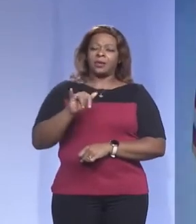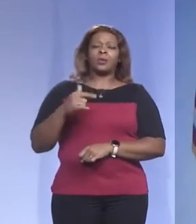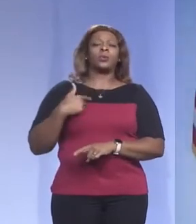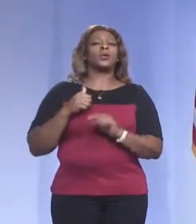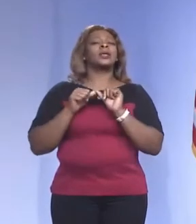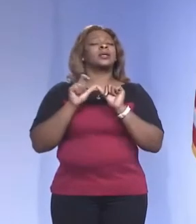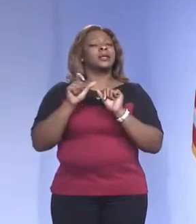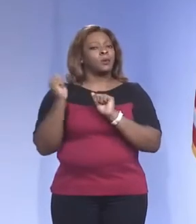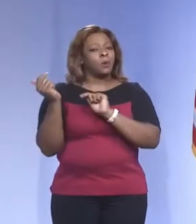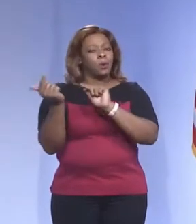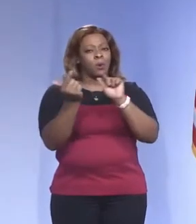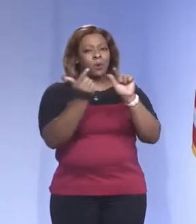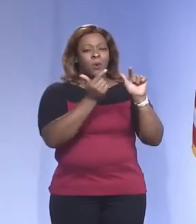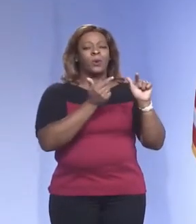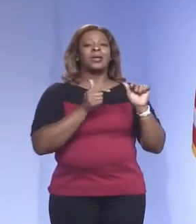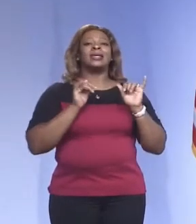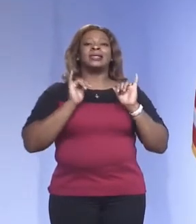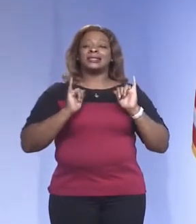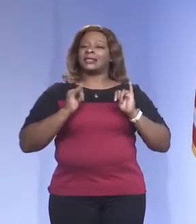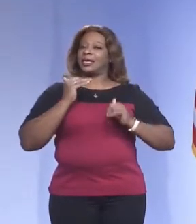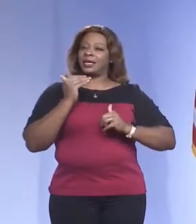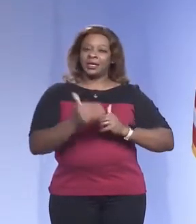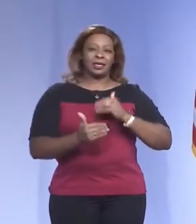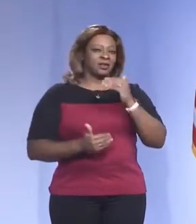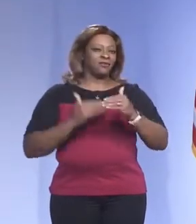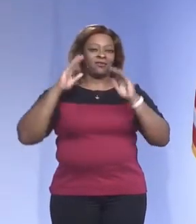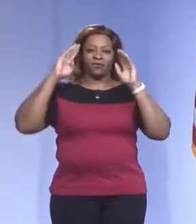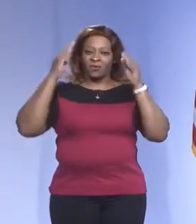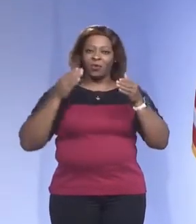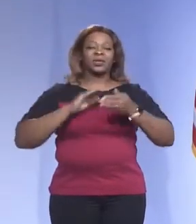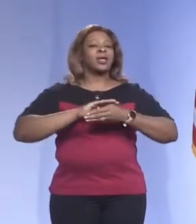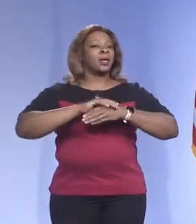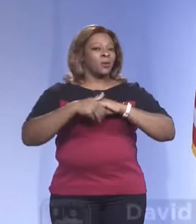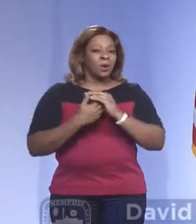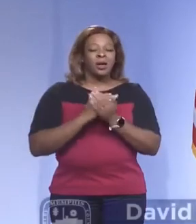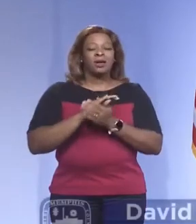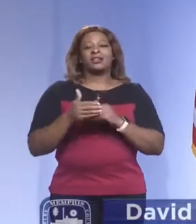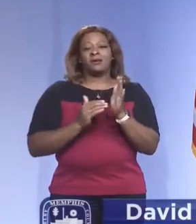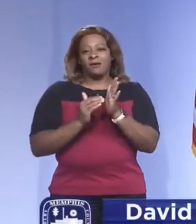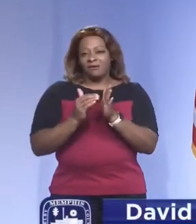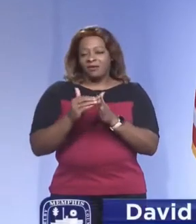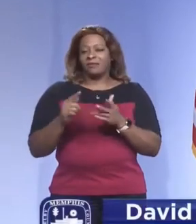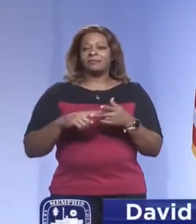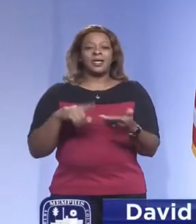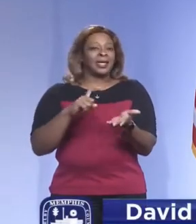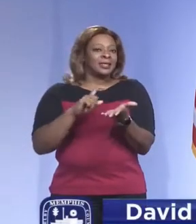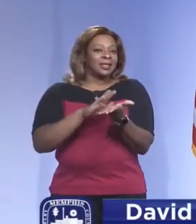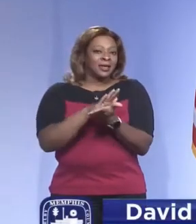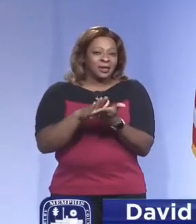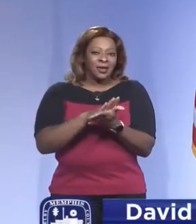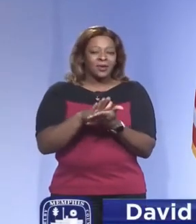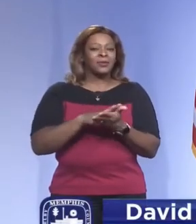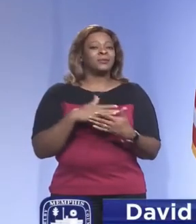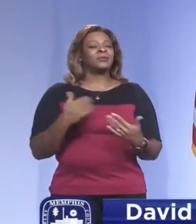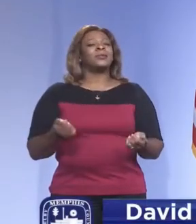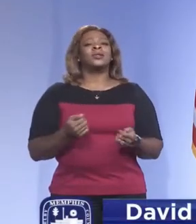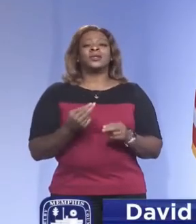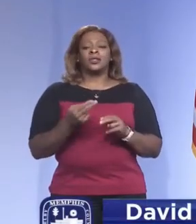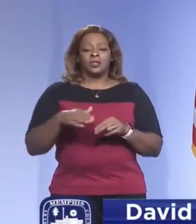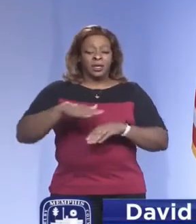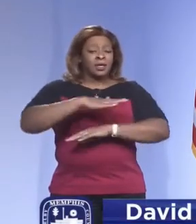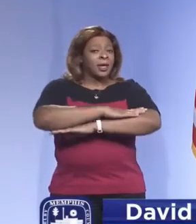need everyone to stay the course with hand washing frequently, use of hand sanitizer, disinfecting